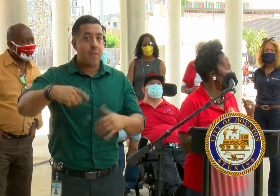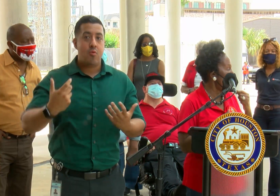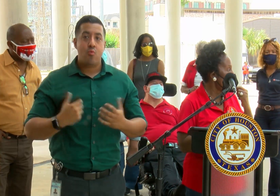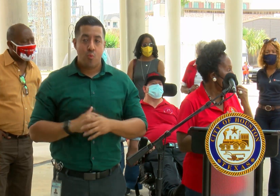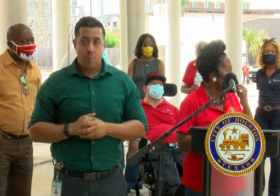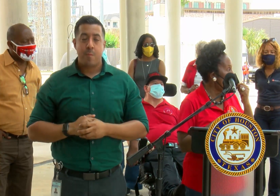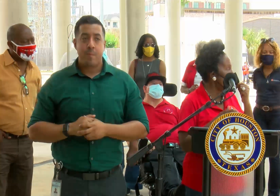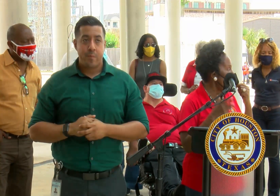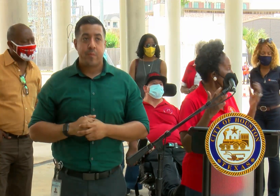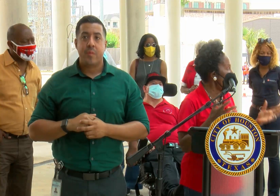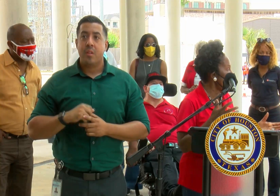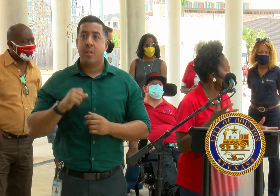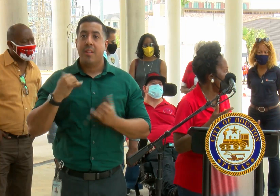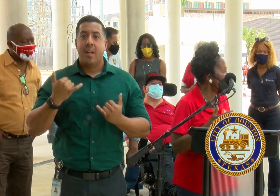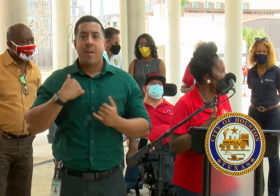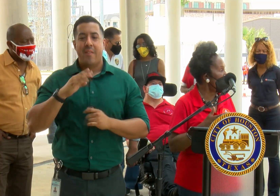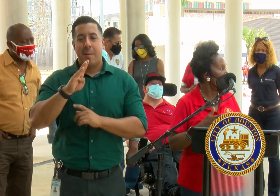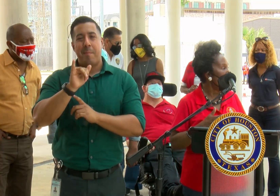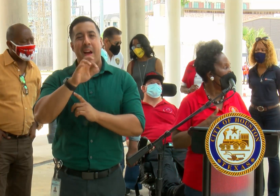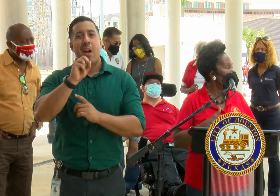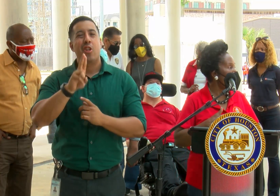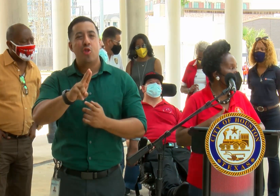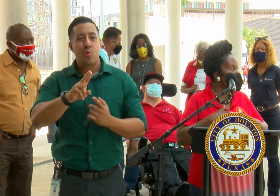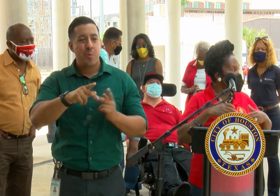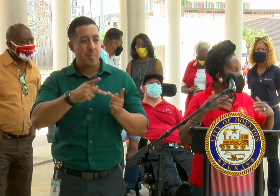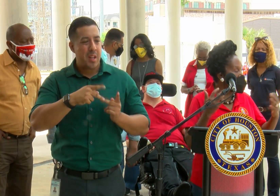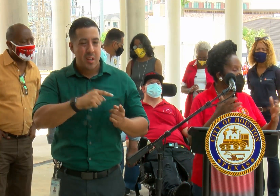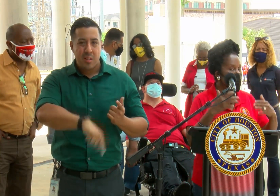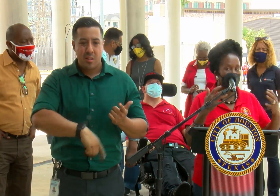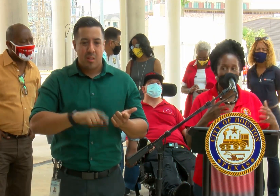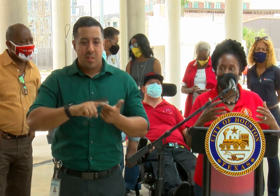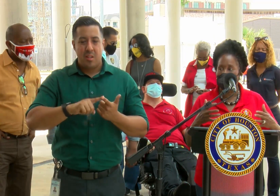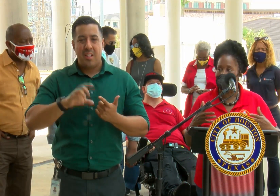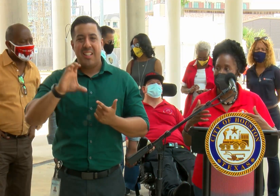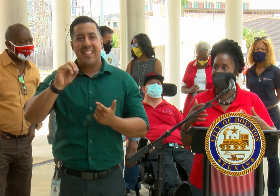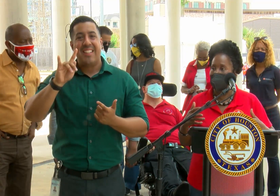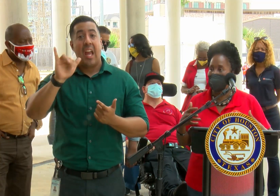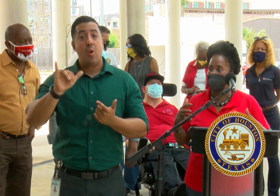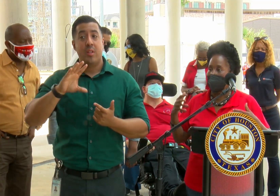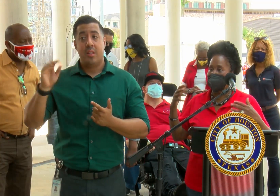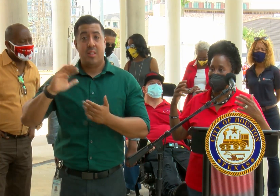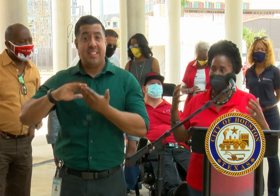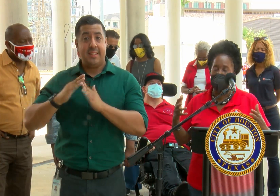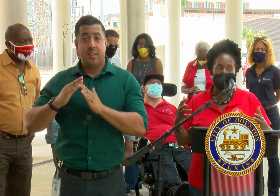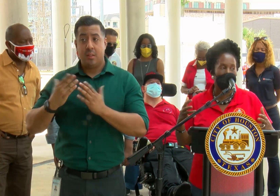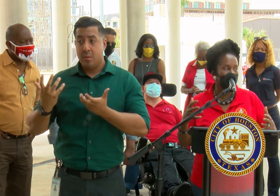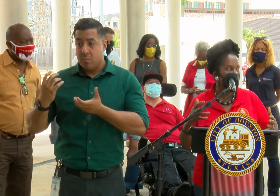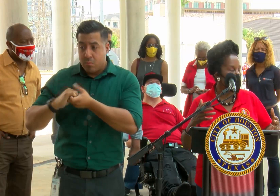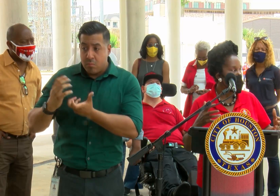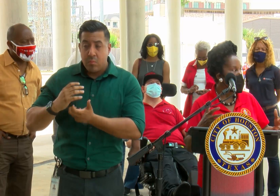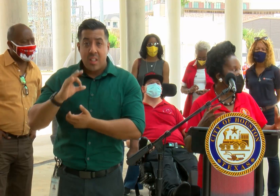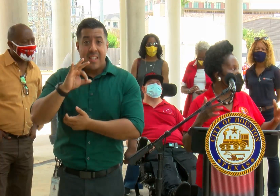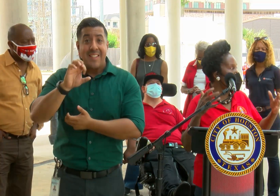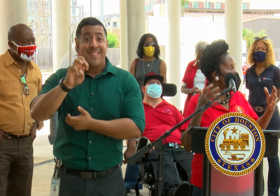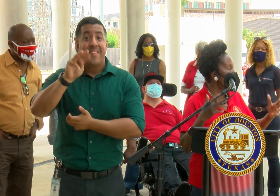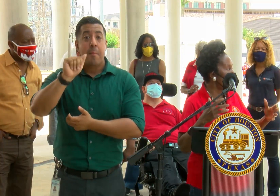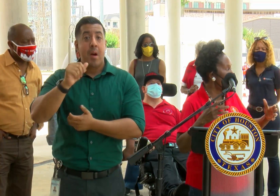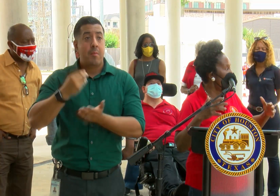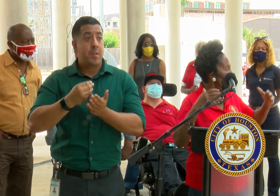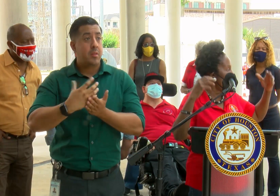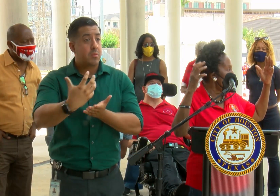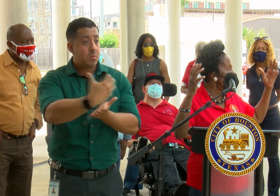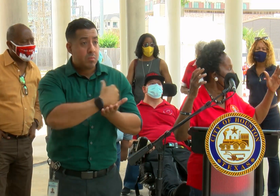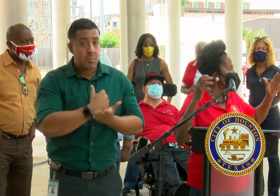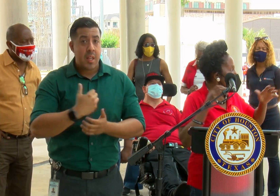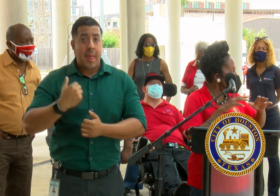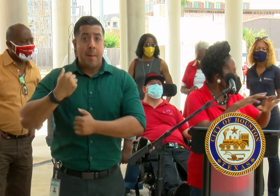had Bayou Place, and then the county and city got together, and we got the FEMA dollars and the military,